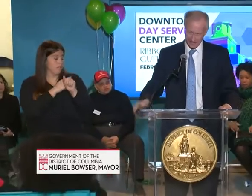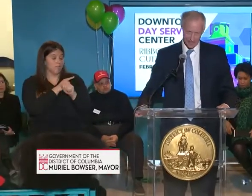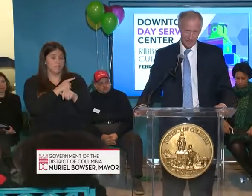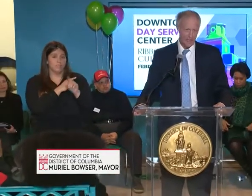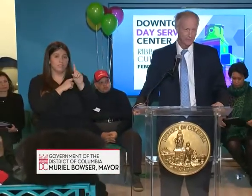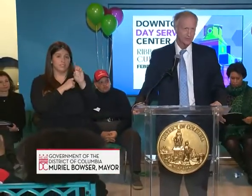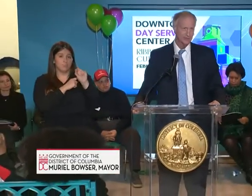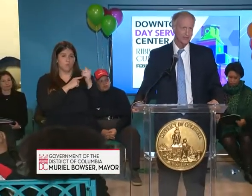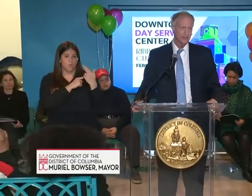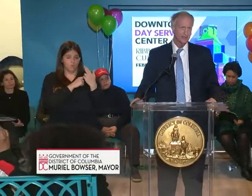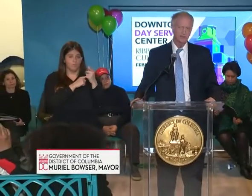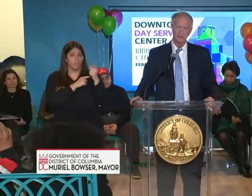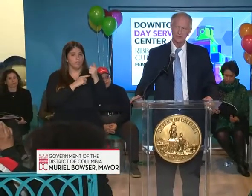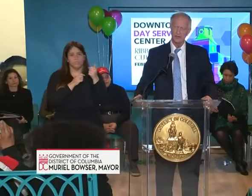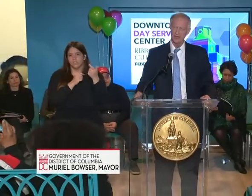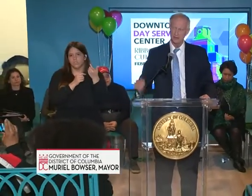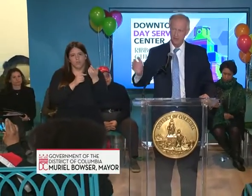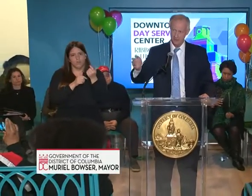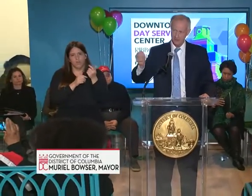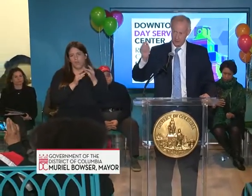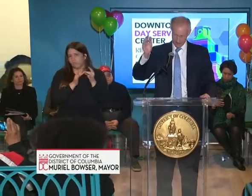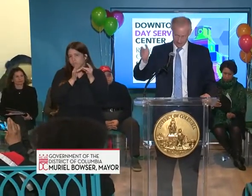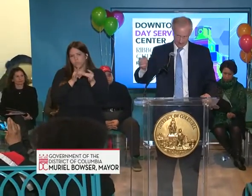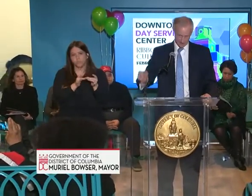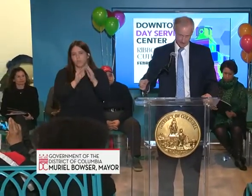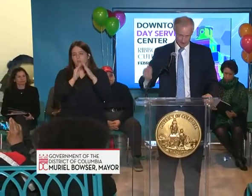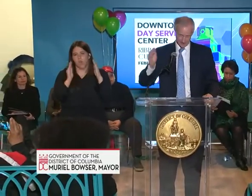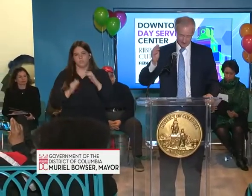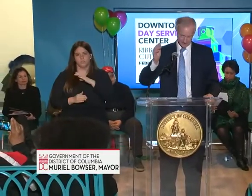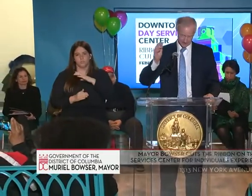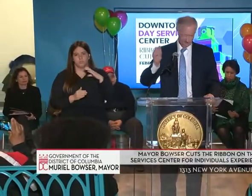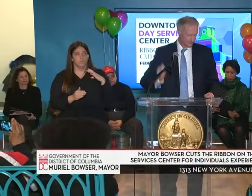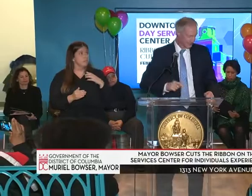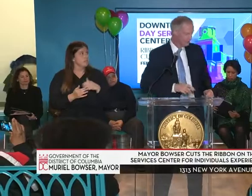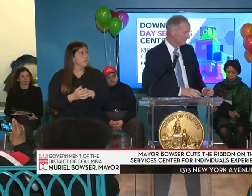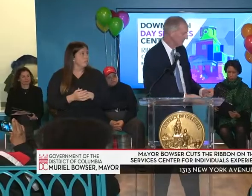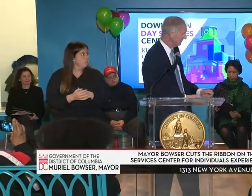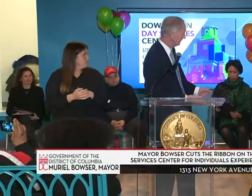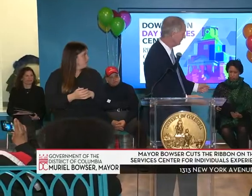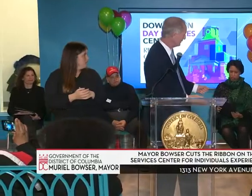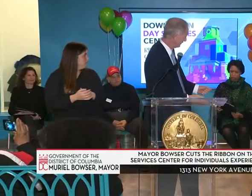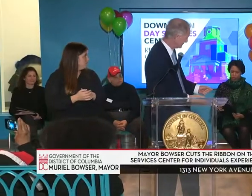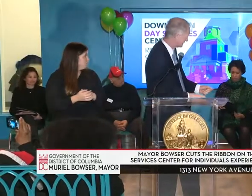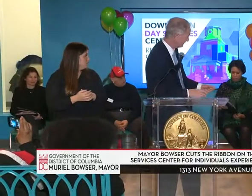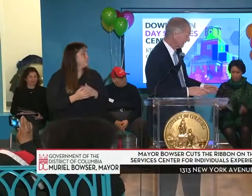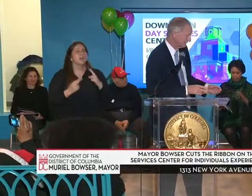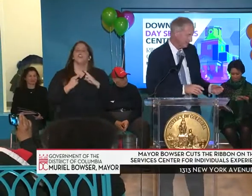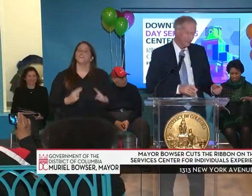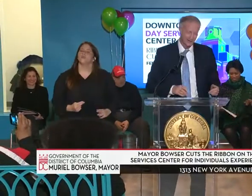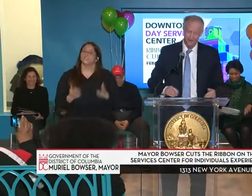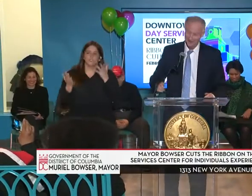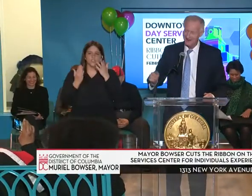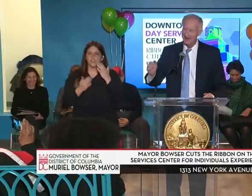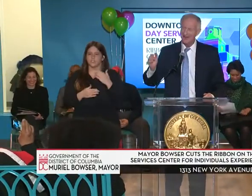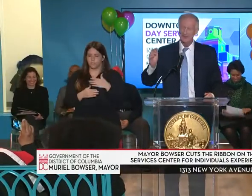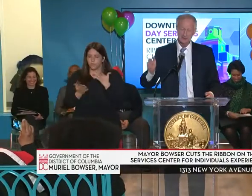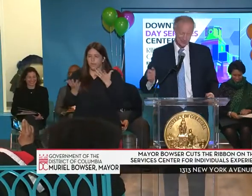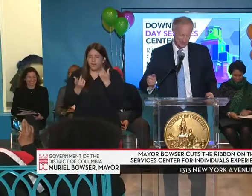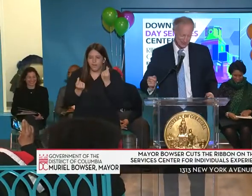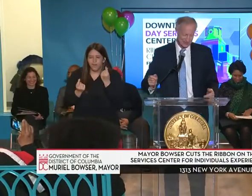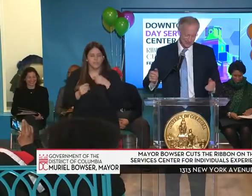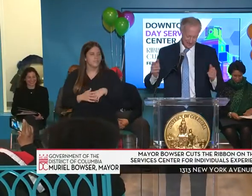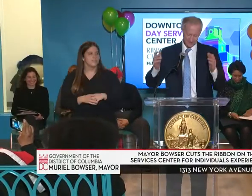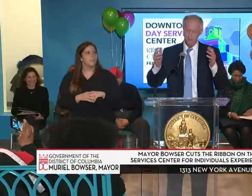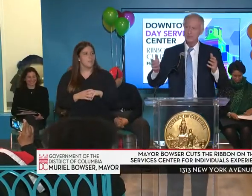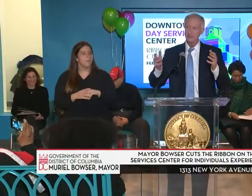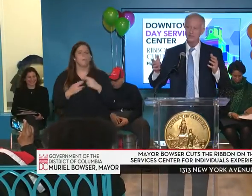as head of the Housing Committee, has just, or the Health Committee, has really what are you, the Human Services Committee? I'll get it right here, yeah. The